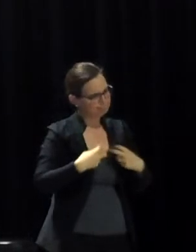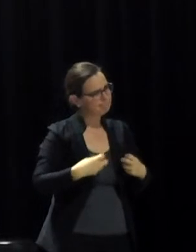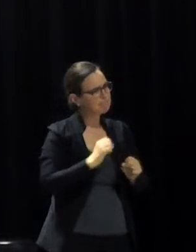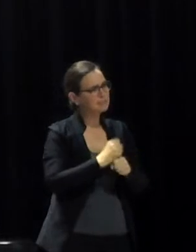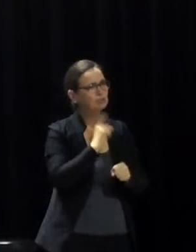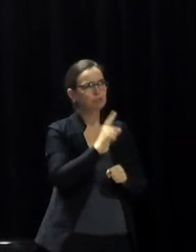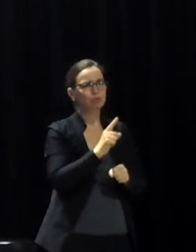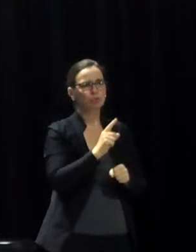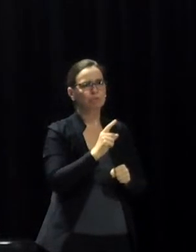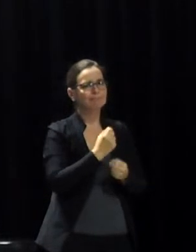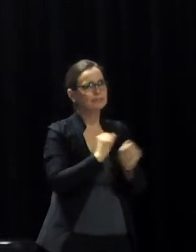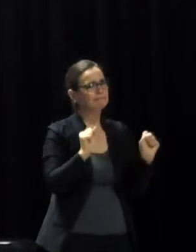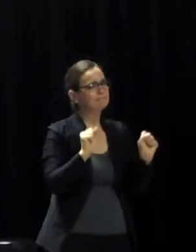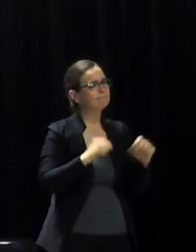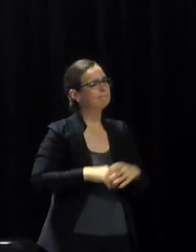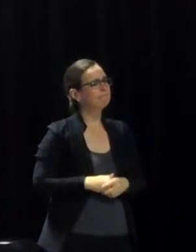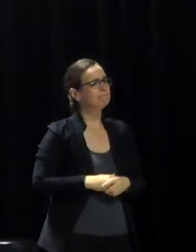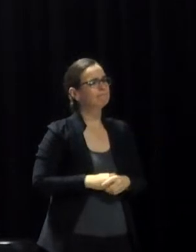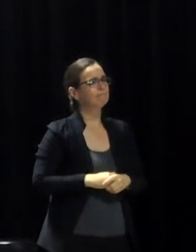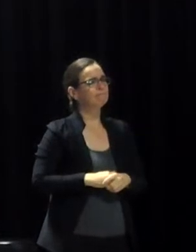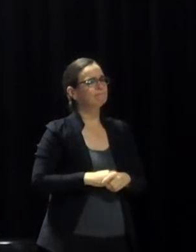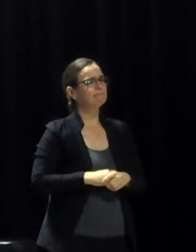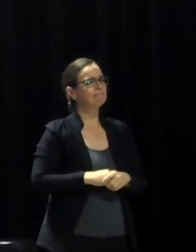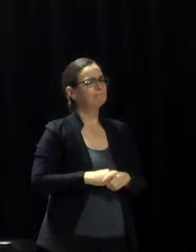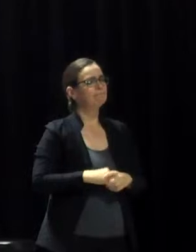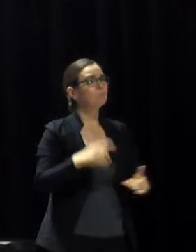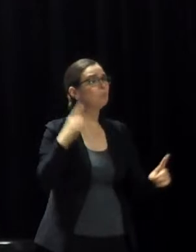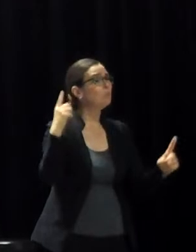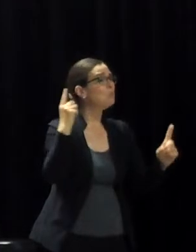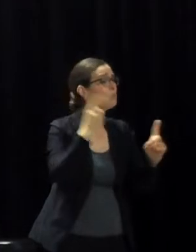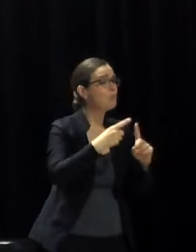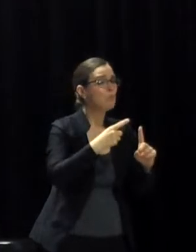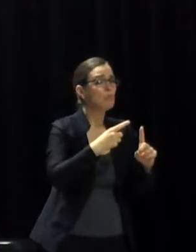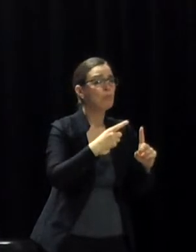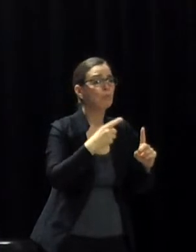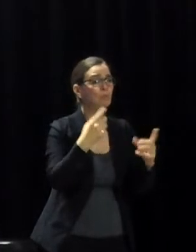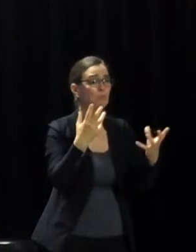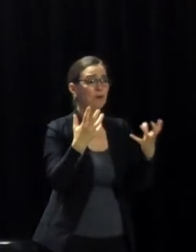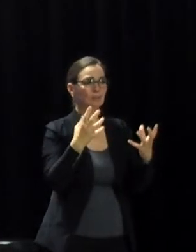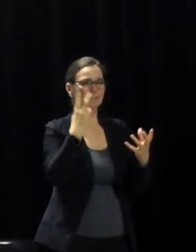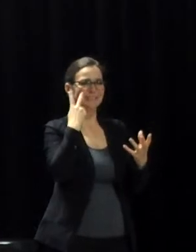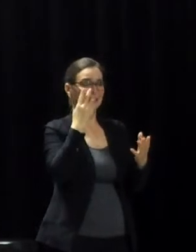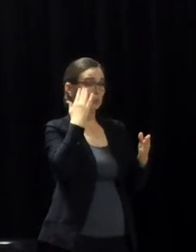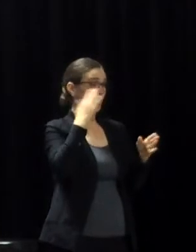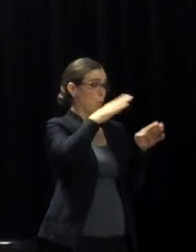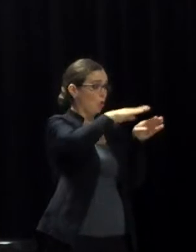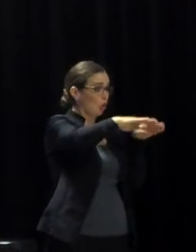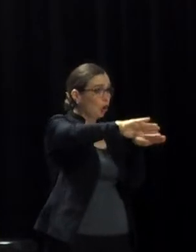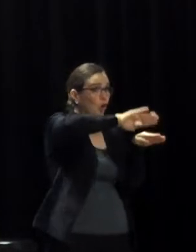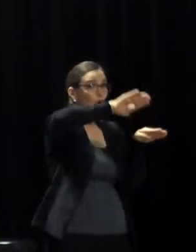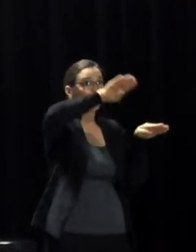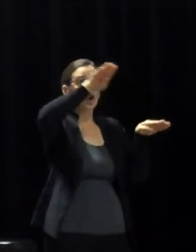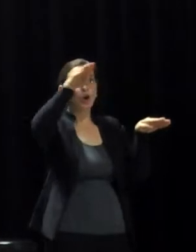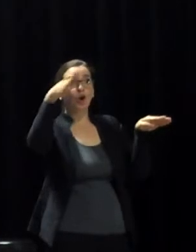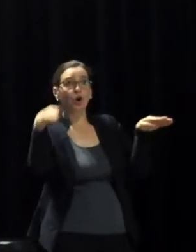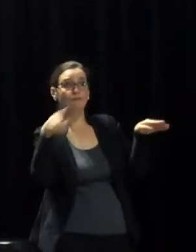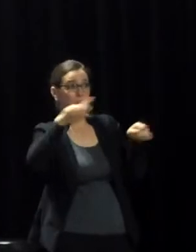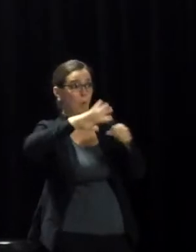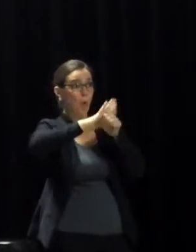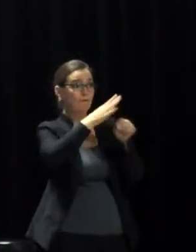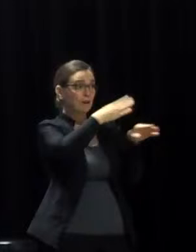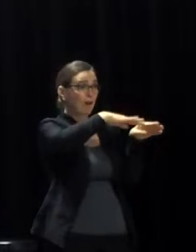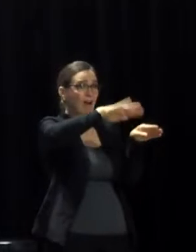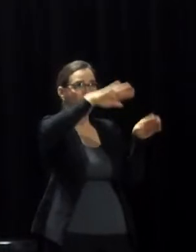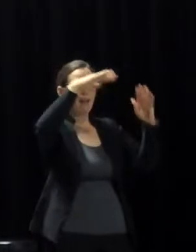it's always been about flattening the curve. We've been able to do that in our community. But to keep the curve flattened where it's not pushing our